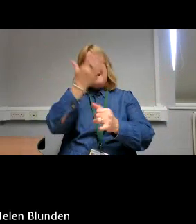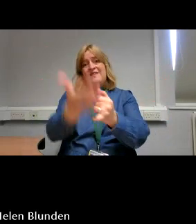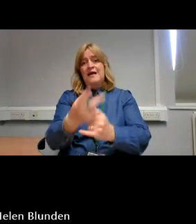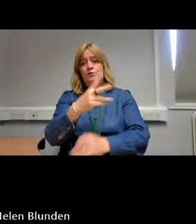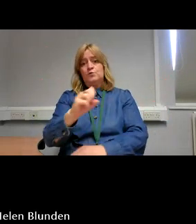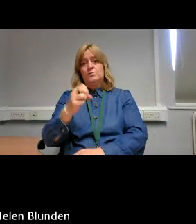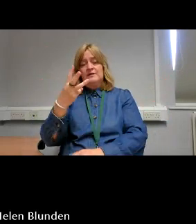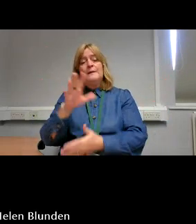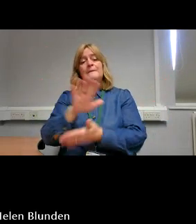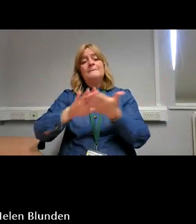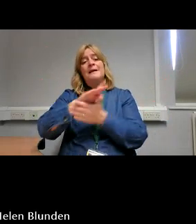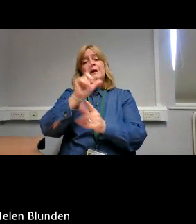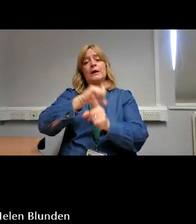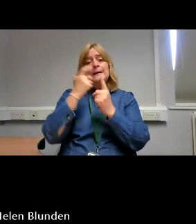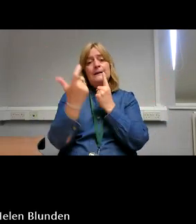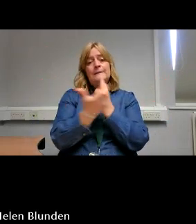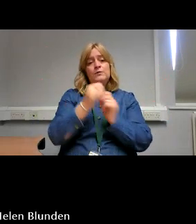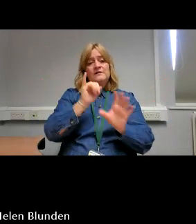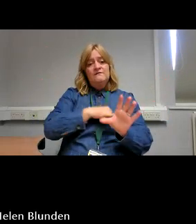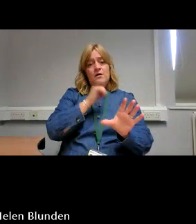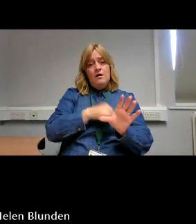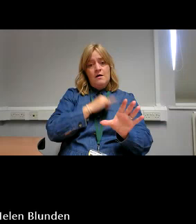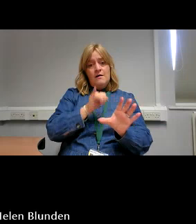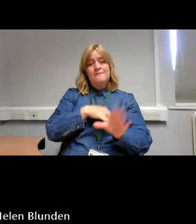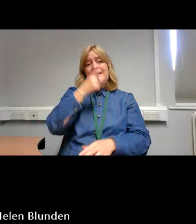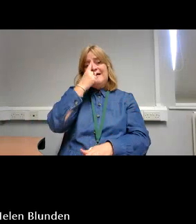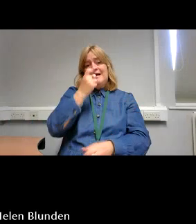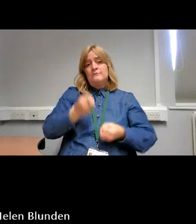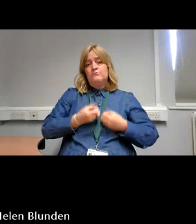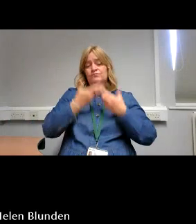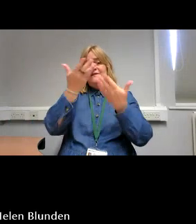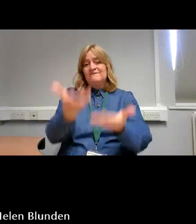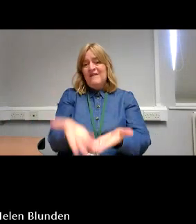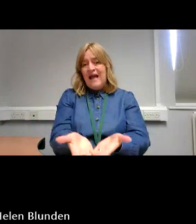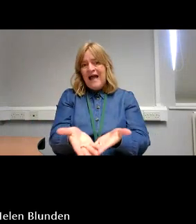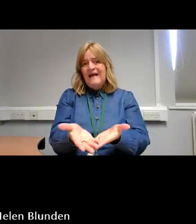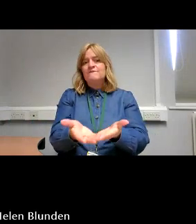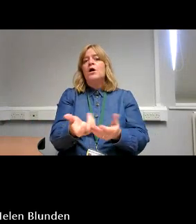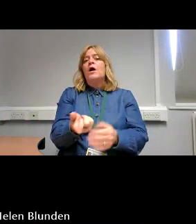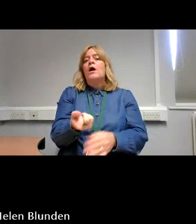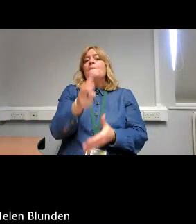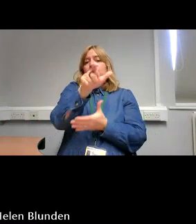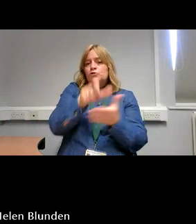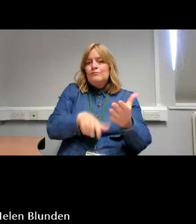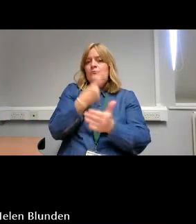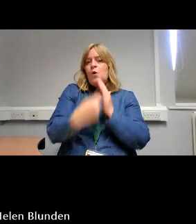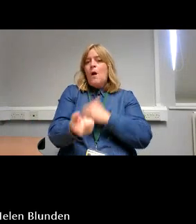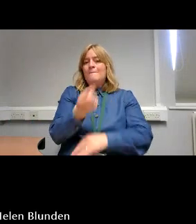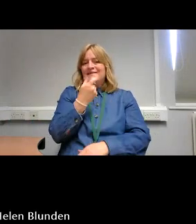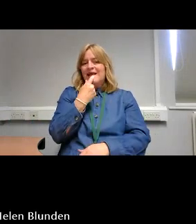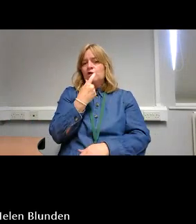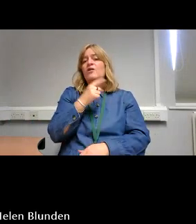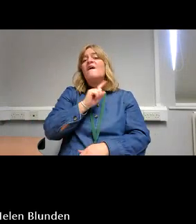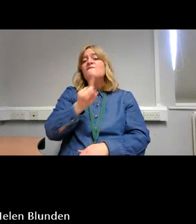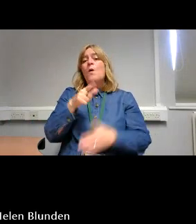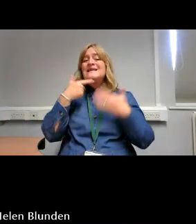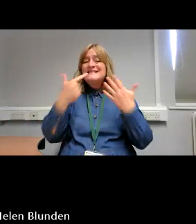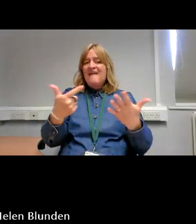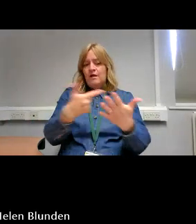supply prescription-only medicines for 7 common conditions. And I'll come on to that in a moment. You may be aware of those